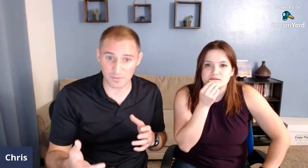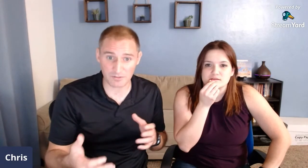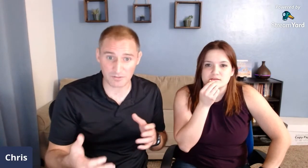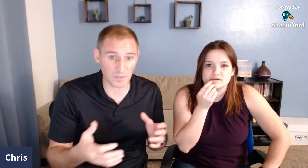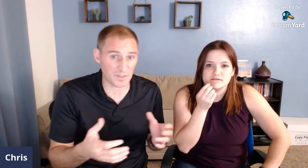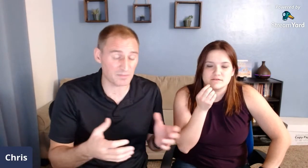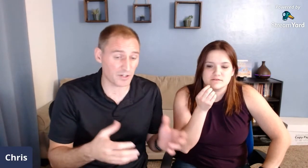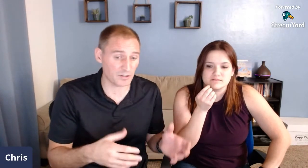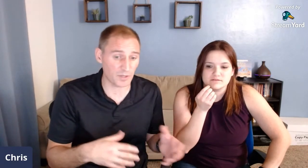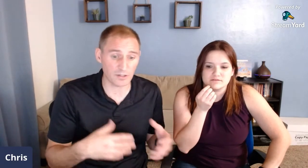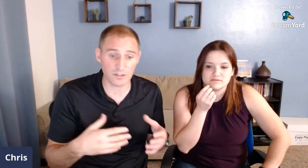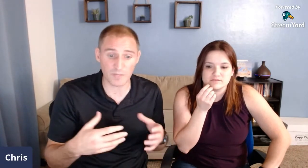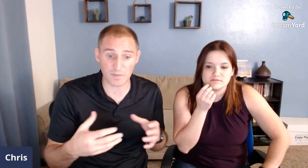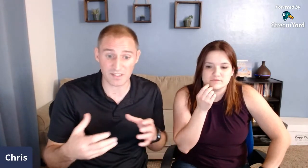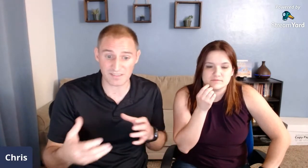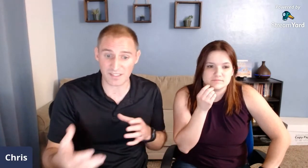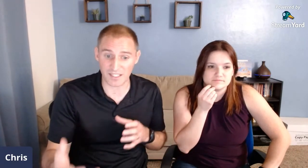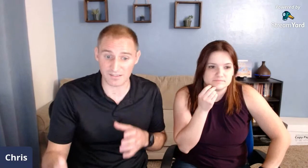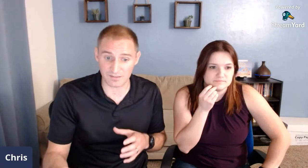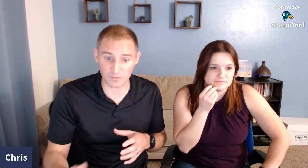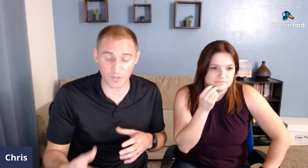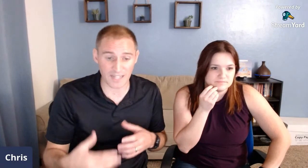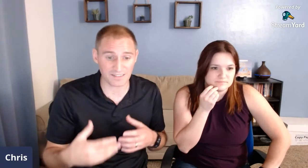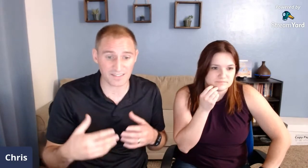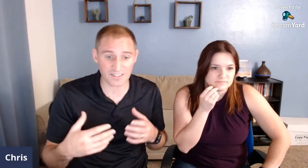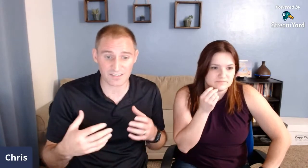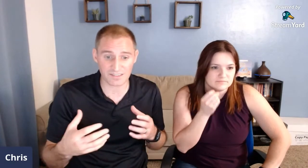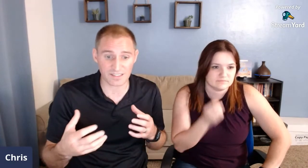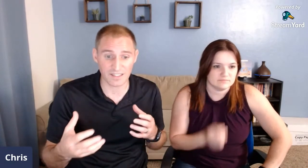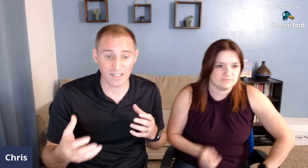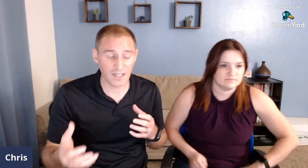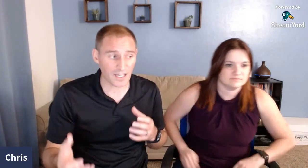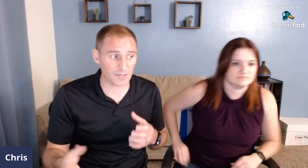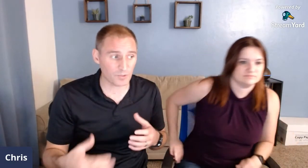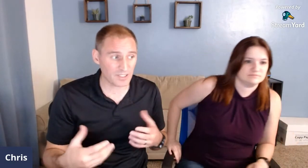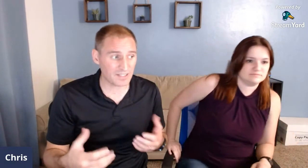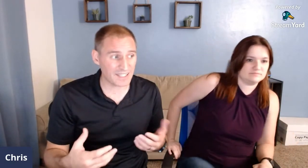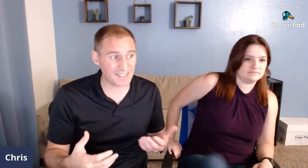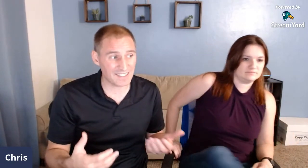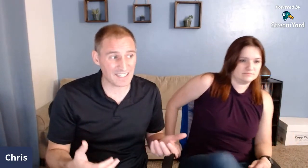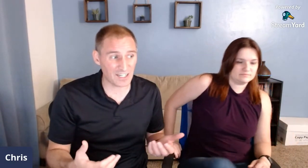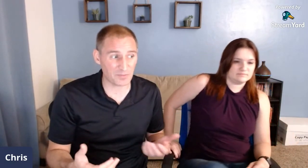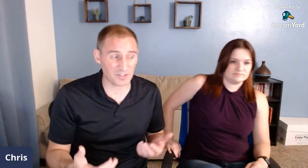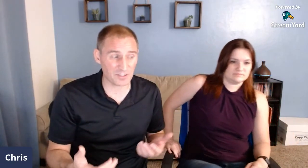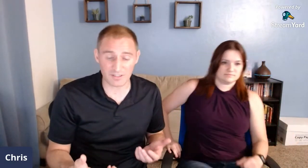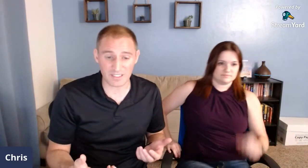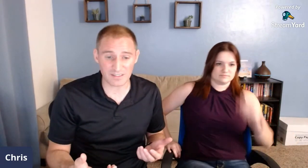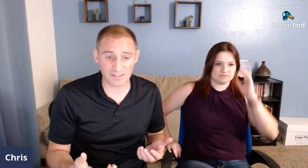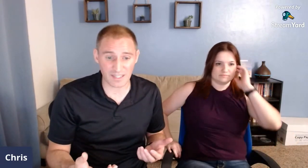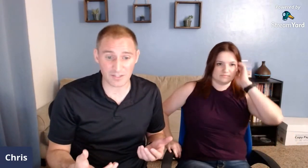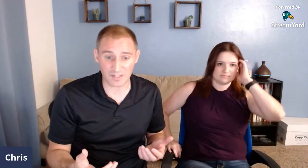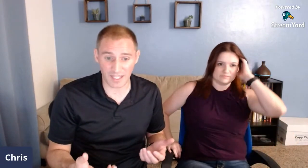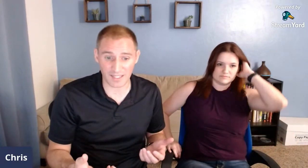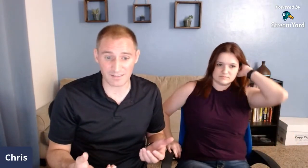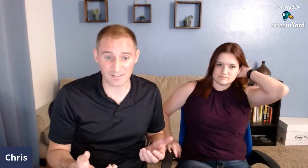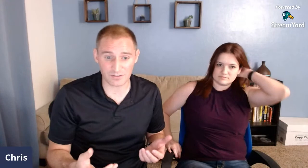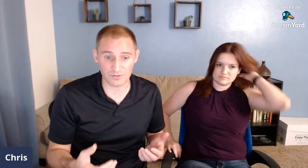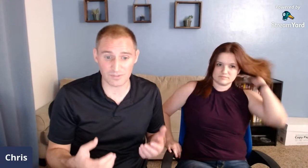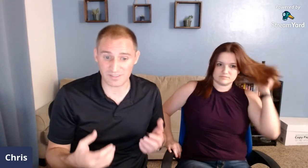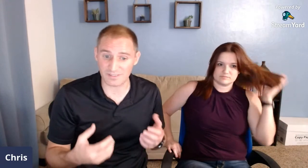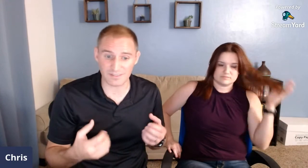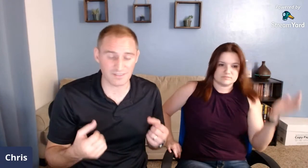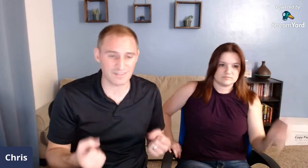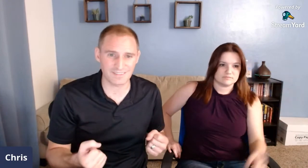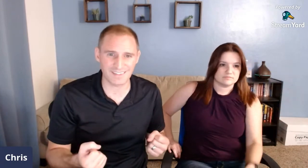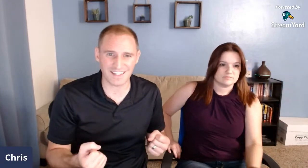it's a Facebook group, maybe it's Marco Polo, maybe it's Zoom practice sessions, and really taking any opportunity that you can